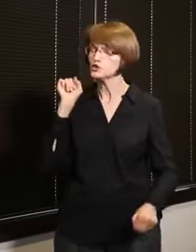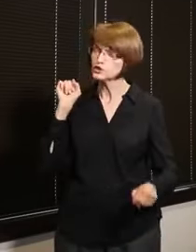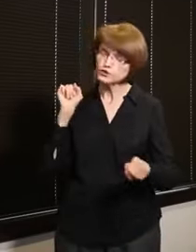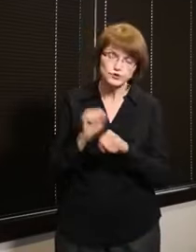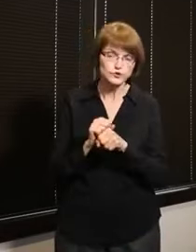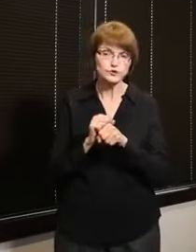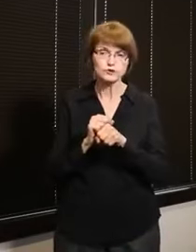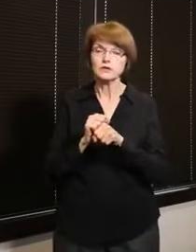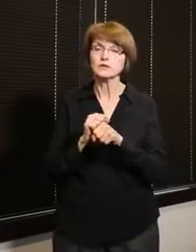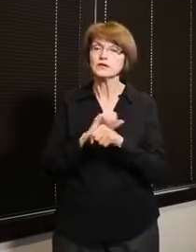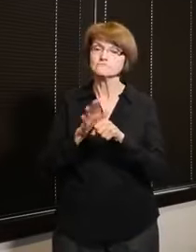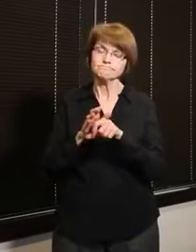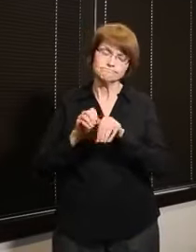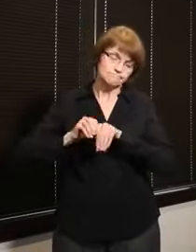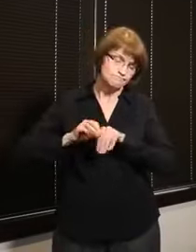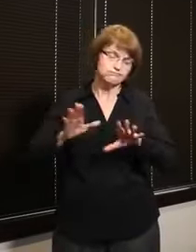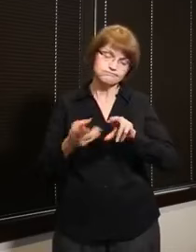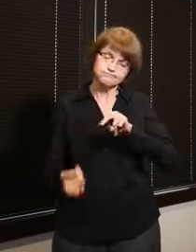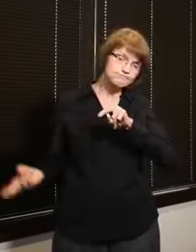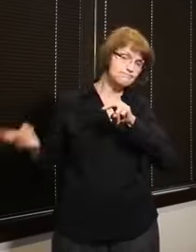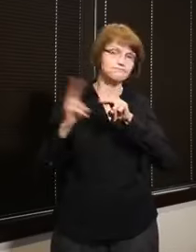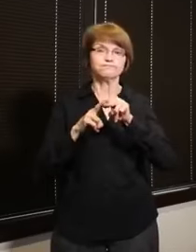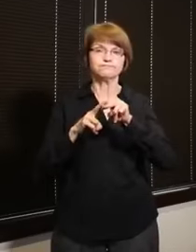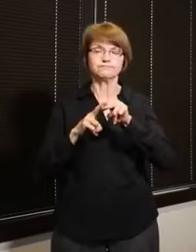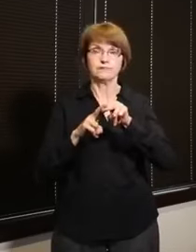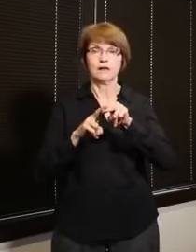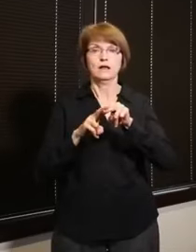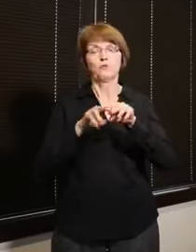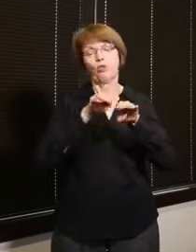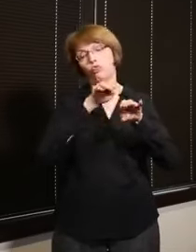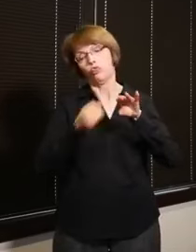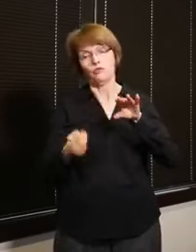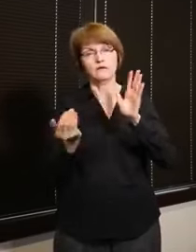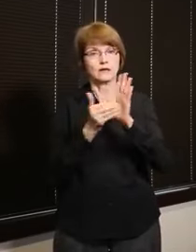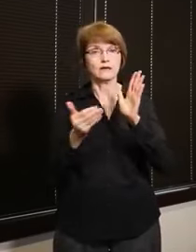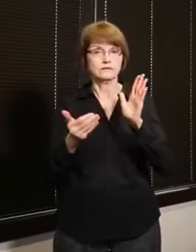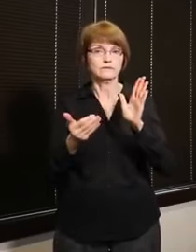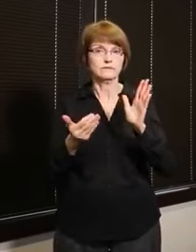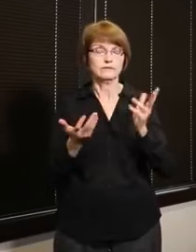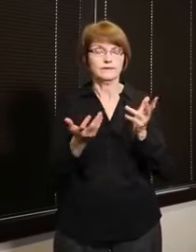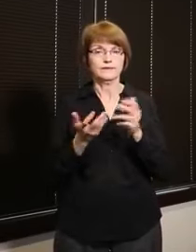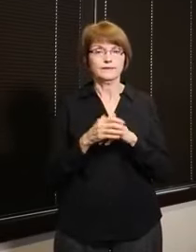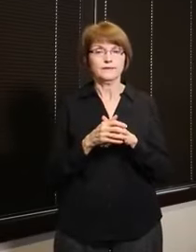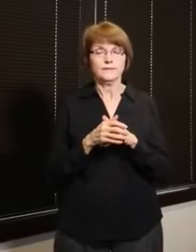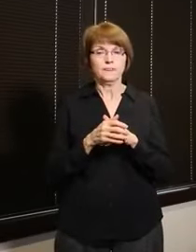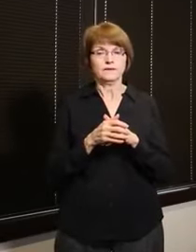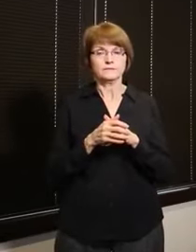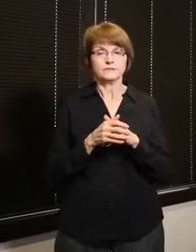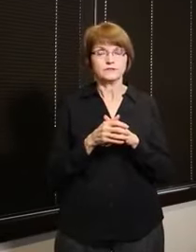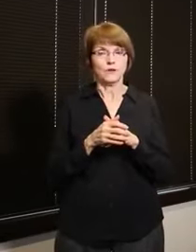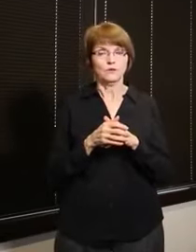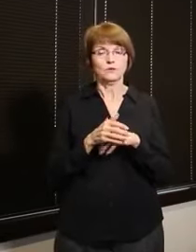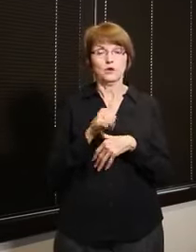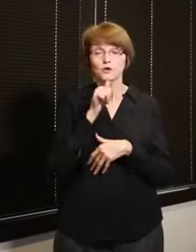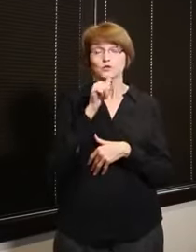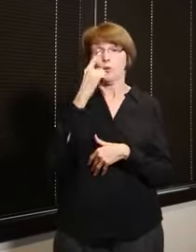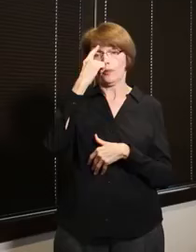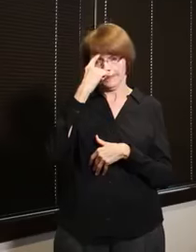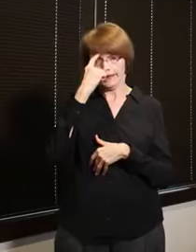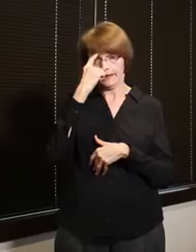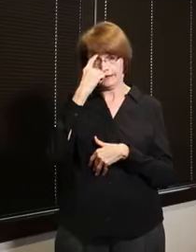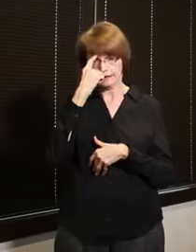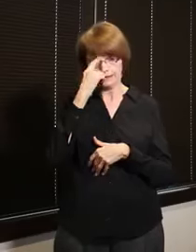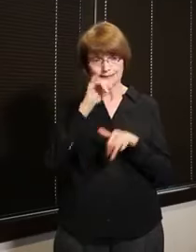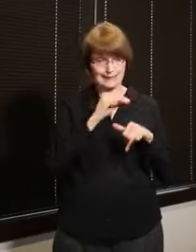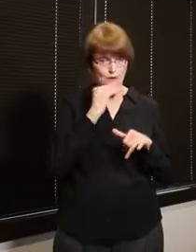for transmission to get kicked up and for us to be right back where we started from. So do not equate removing shelter